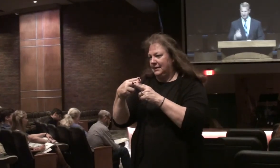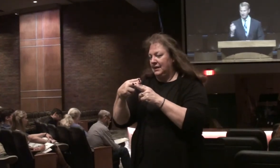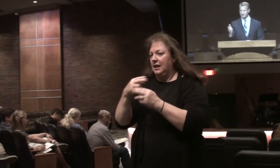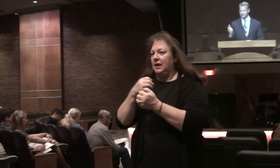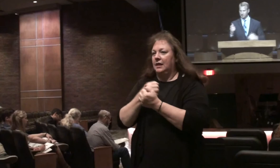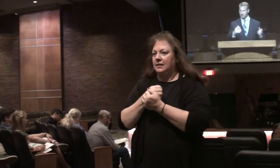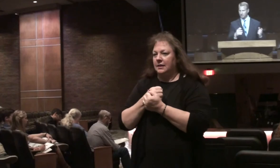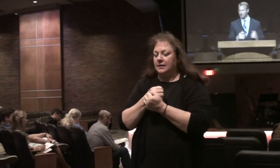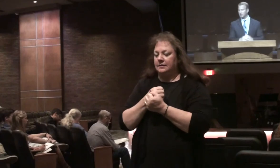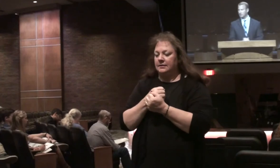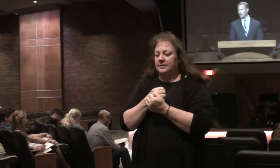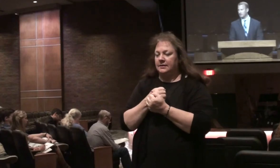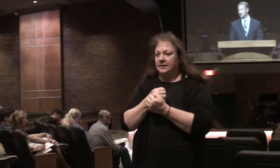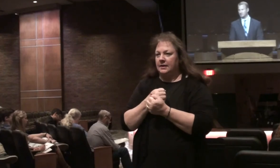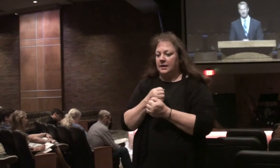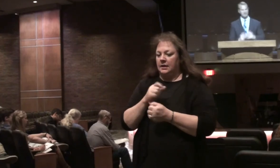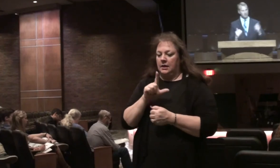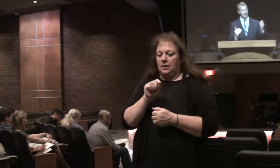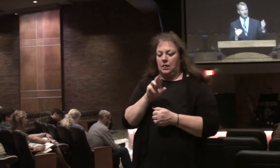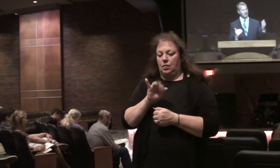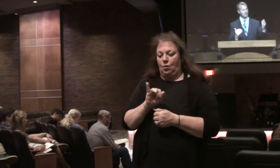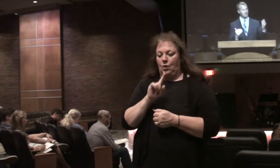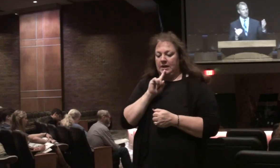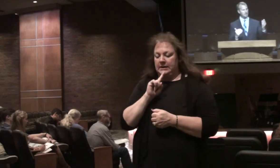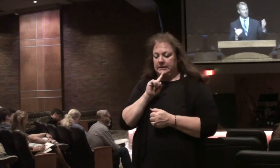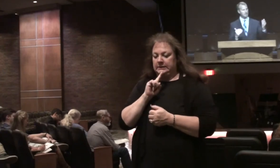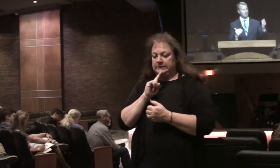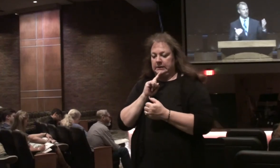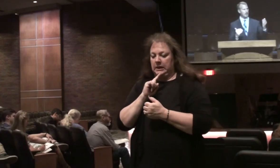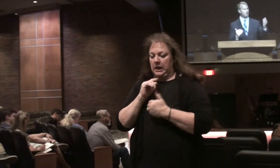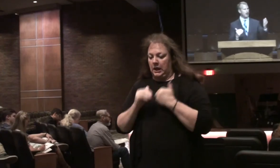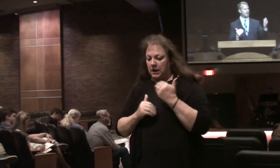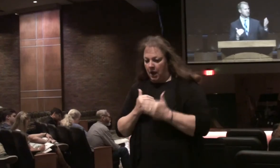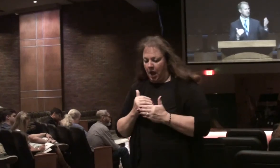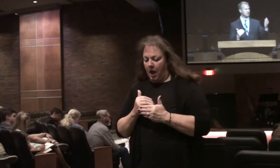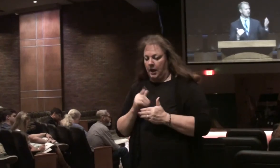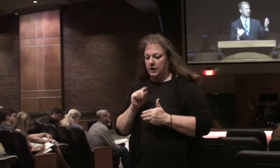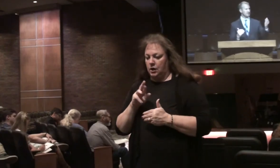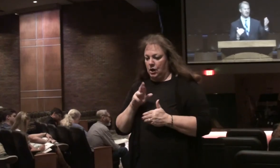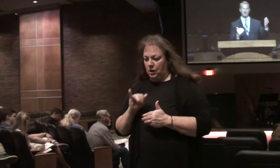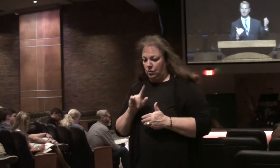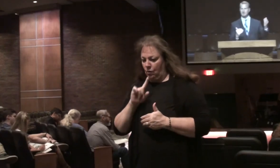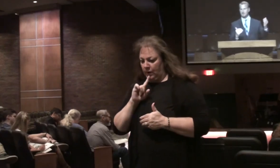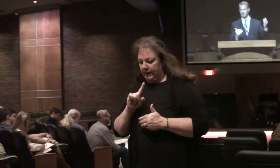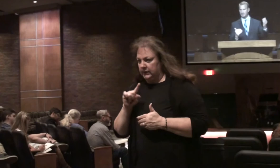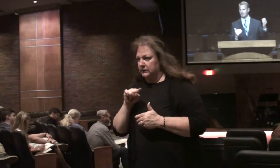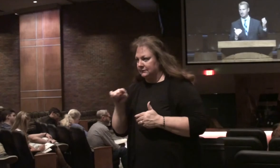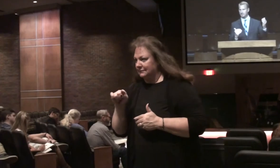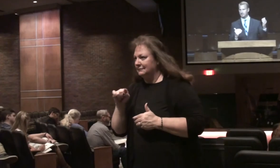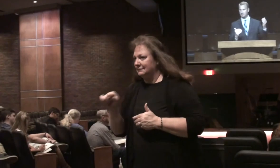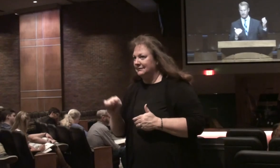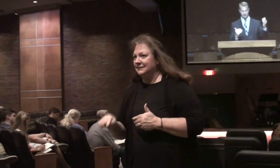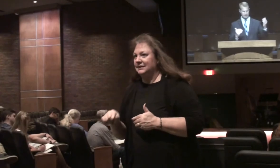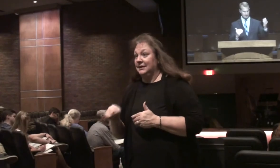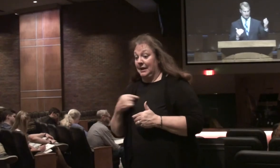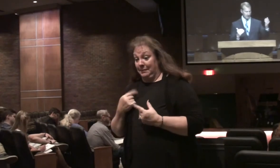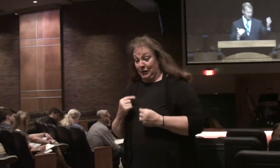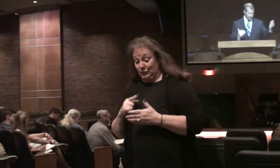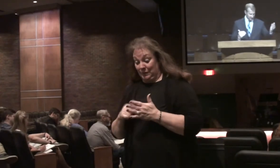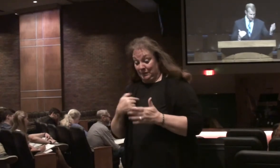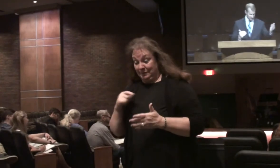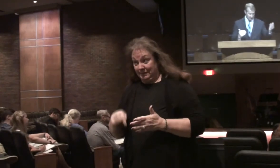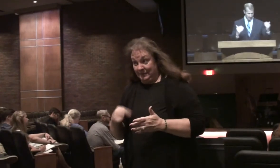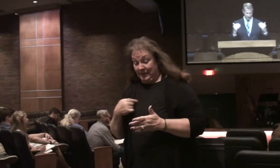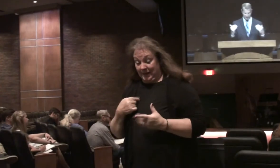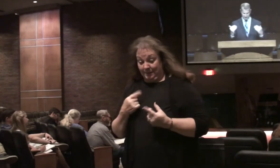Love is this. Plug your own name in. Say, is this what I am? Am I practicing love as I need to be? Am